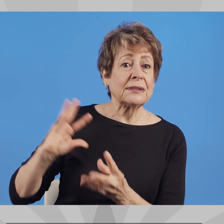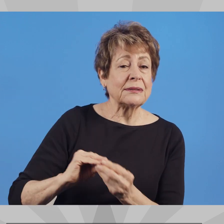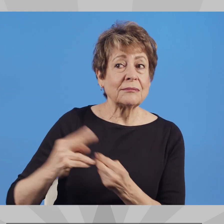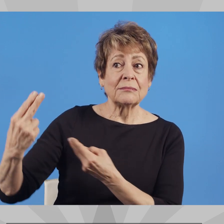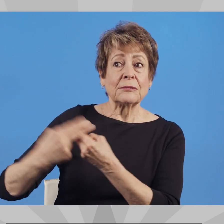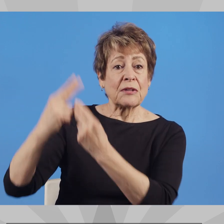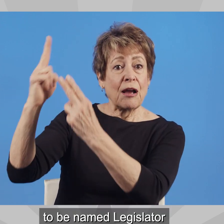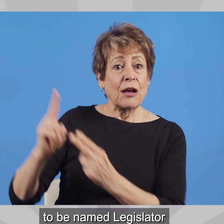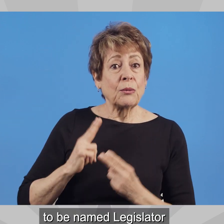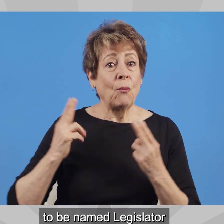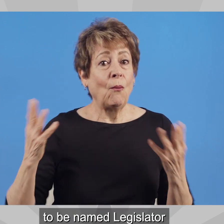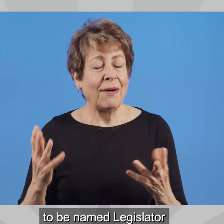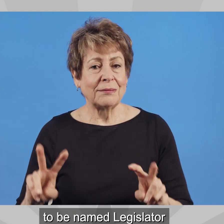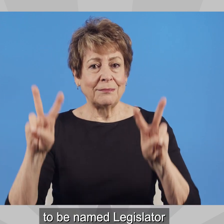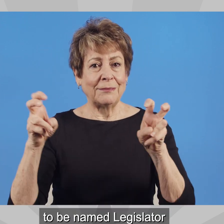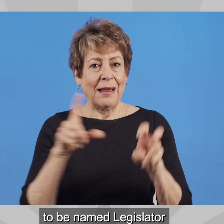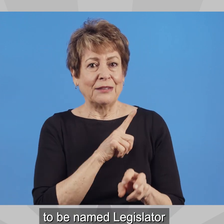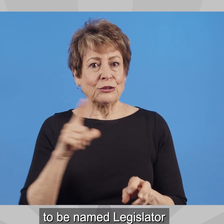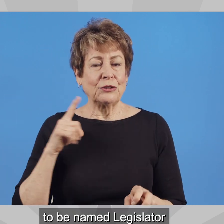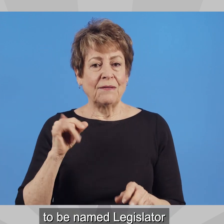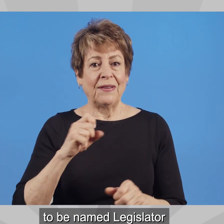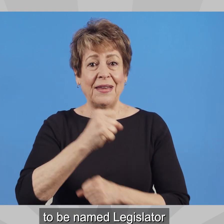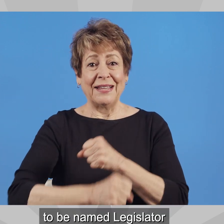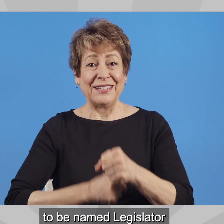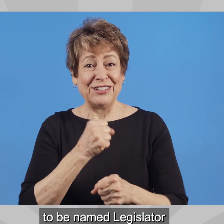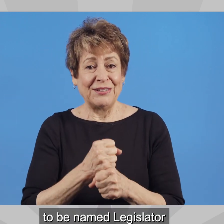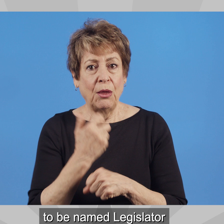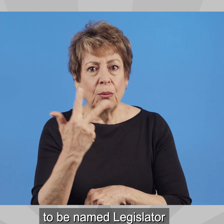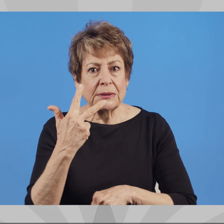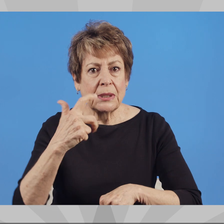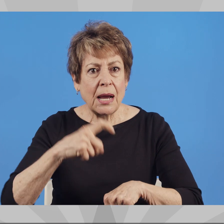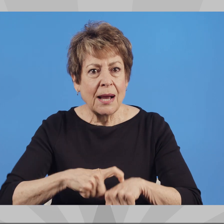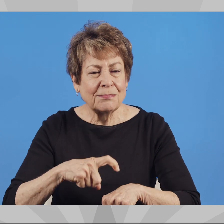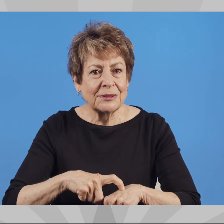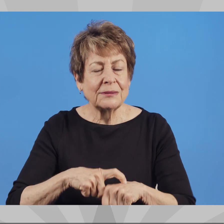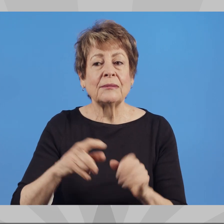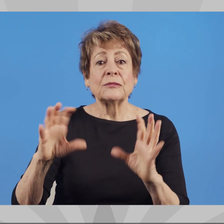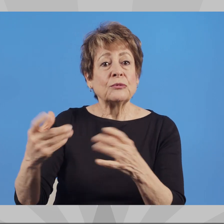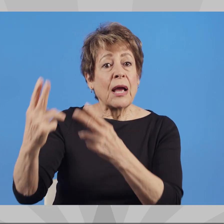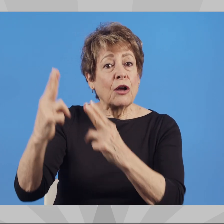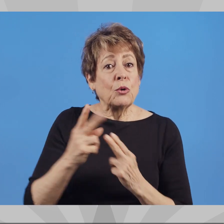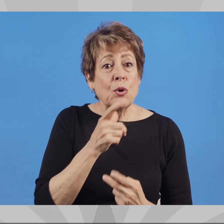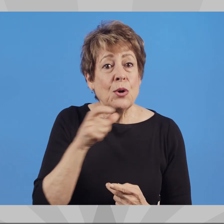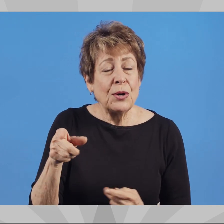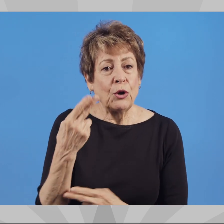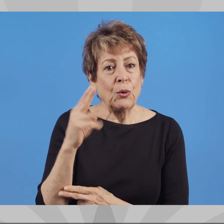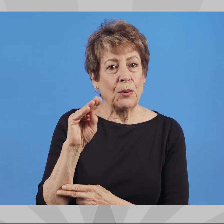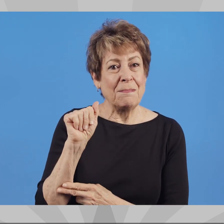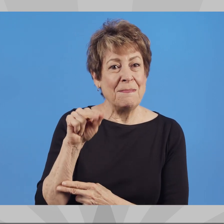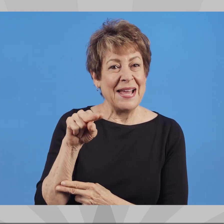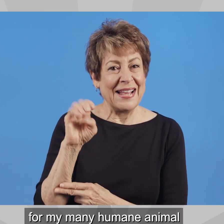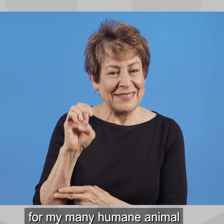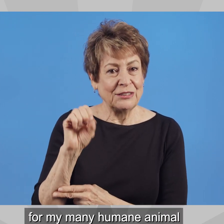Arizona history to be named Legislator of the Year 3 times by the Humane Society of the United